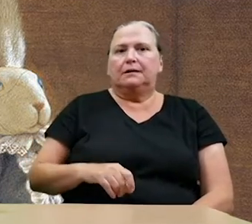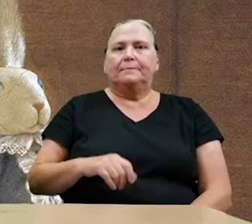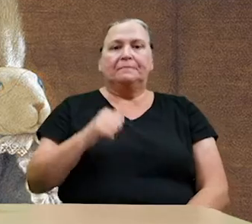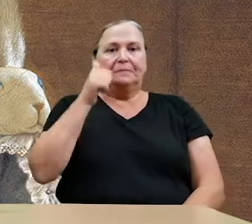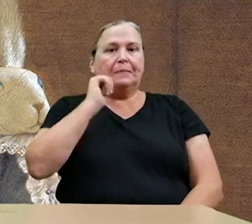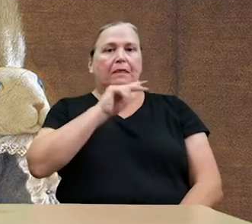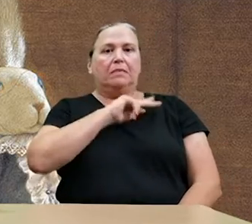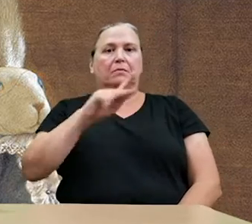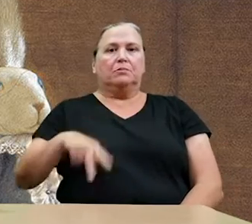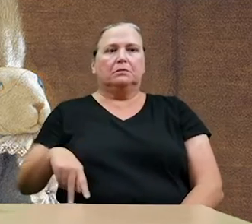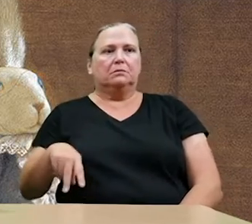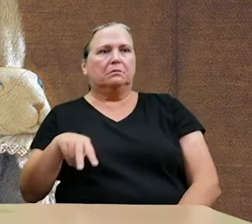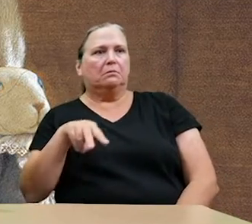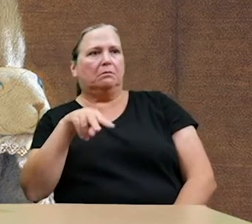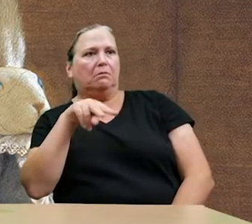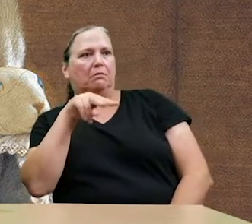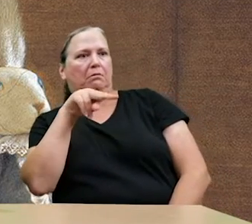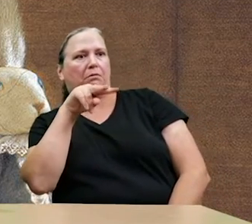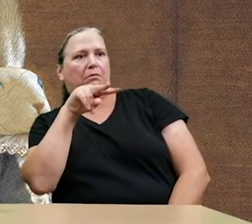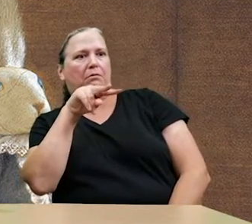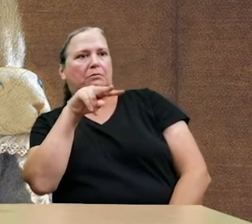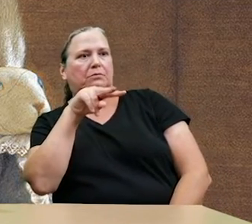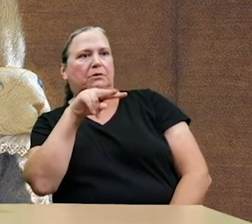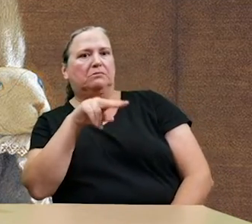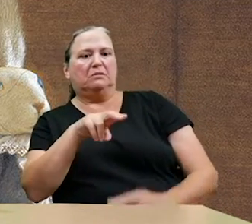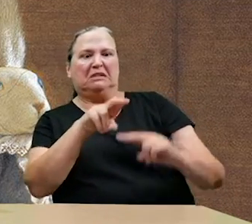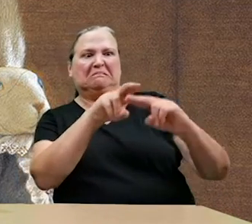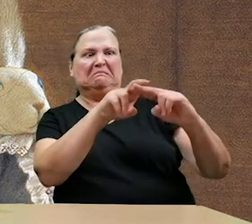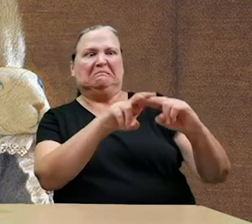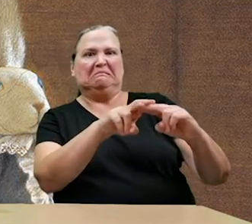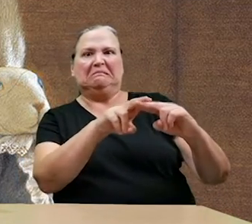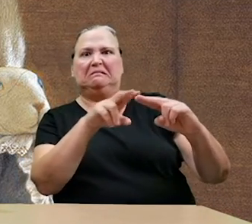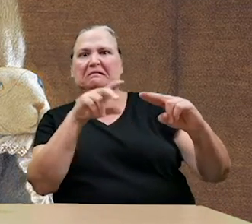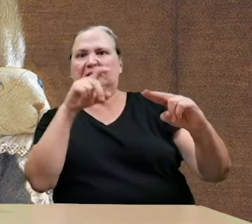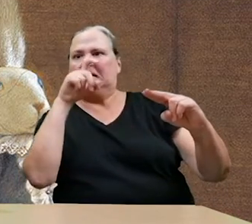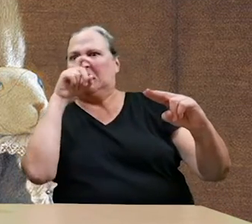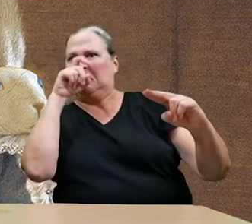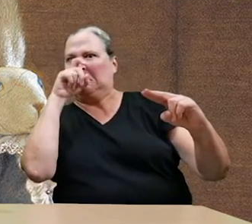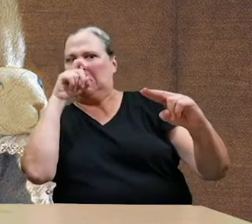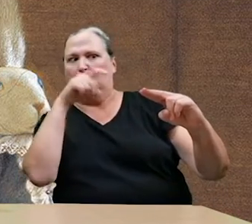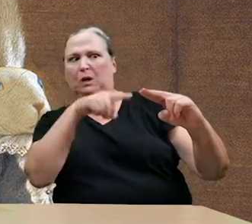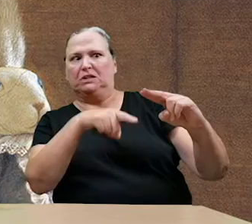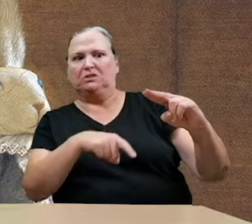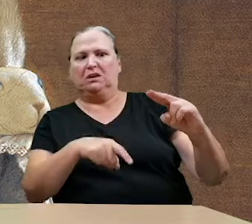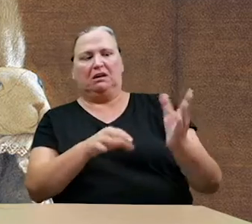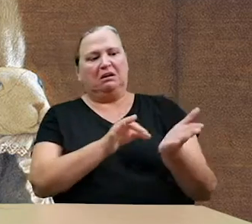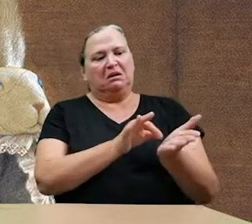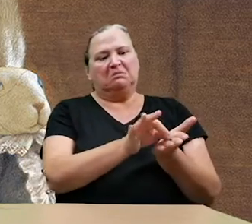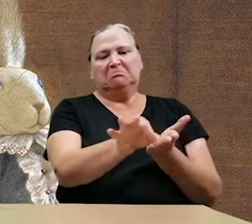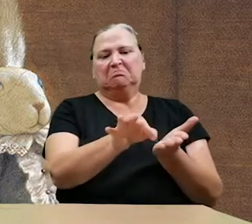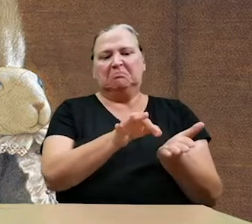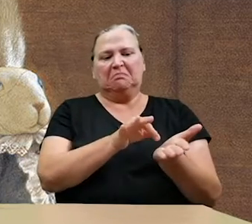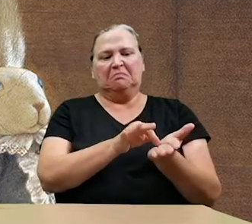a witch sitting at a table counting pieces of gold.